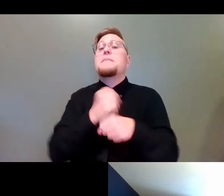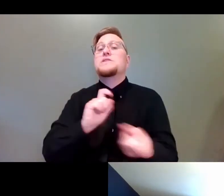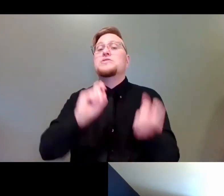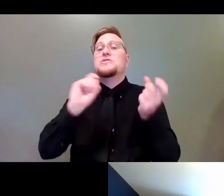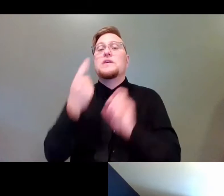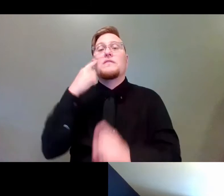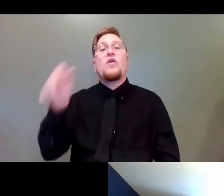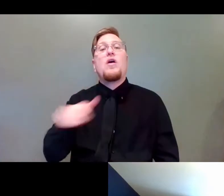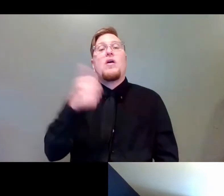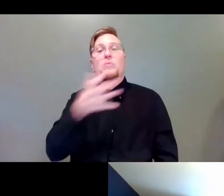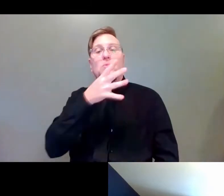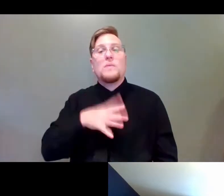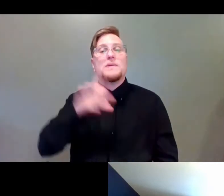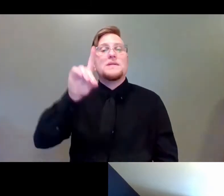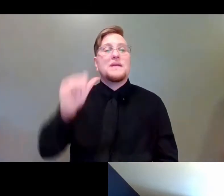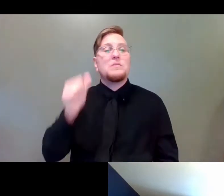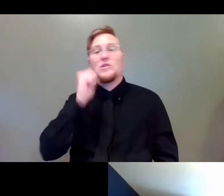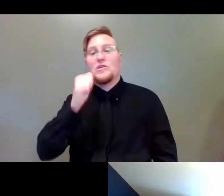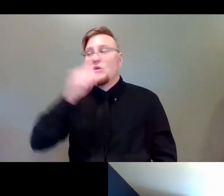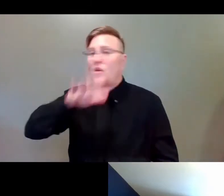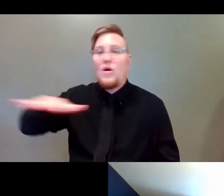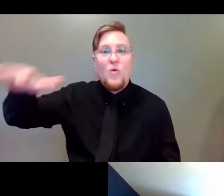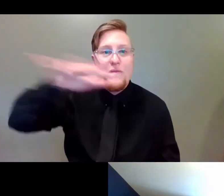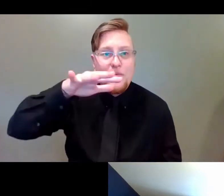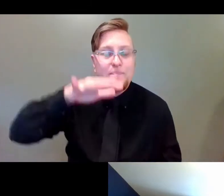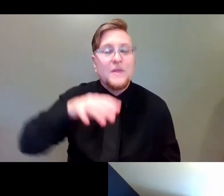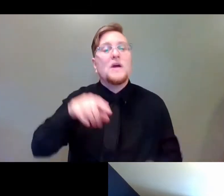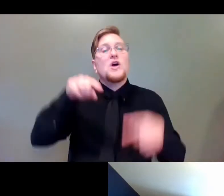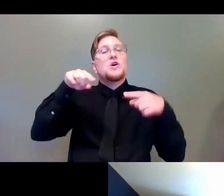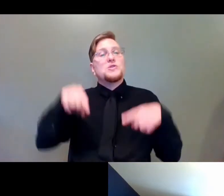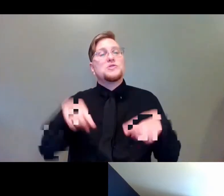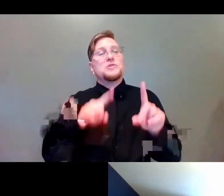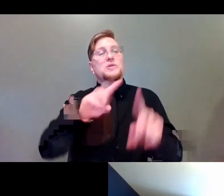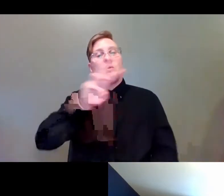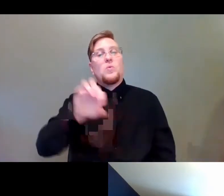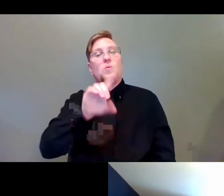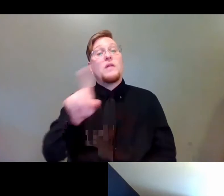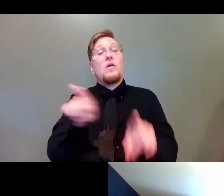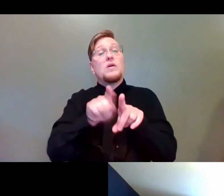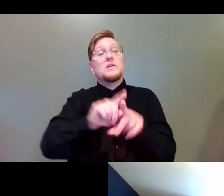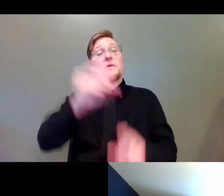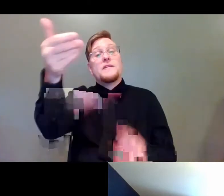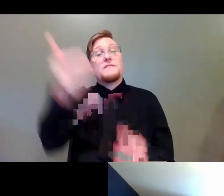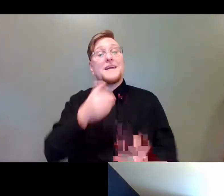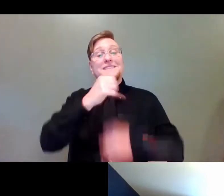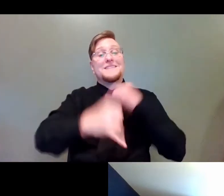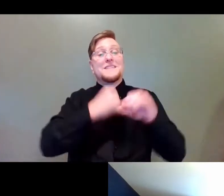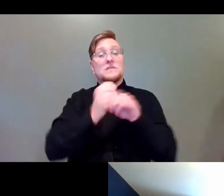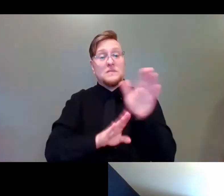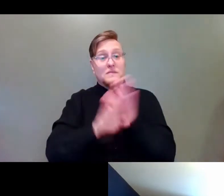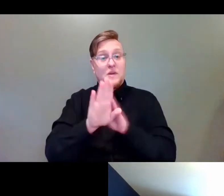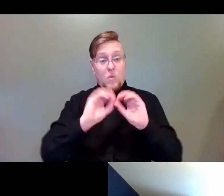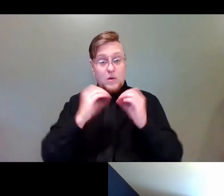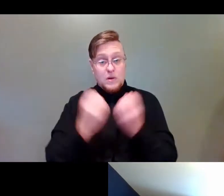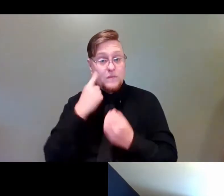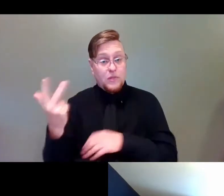girls in all their countries. During Wild, we also invite international development organizations to come for